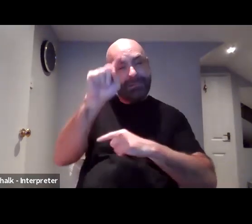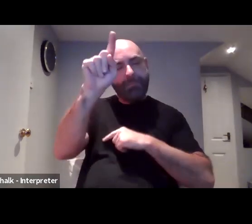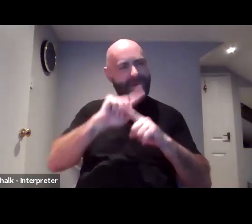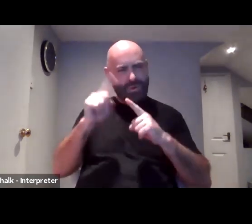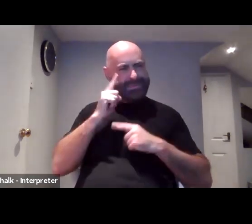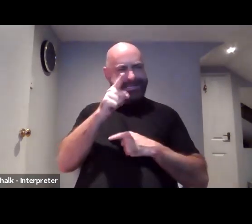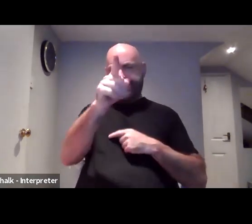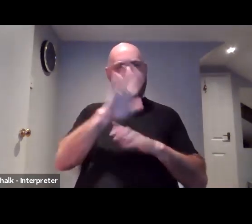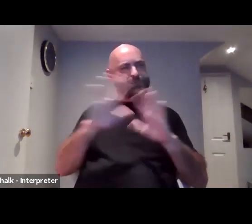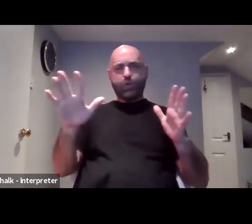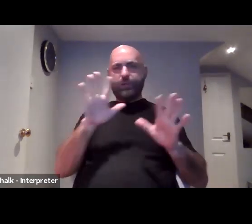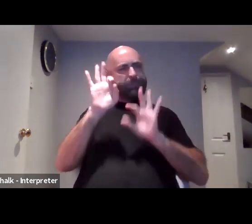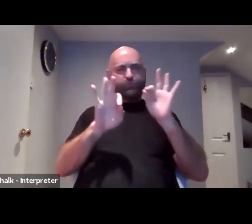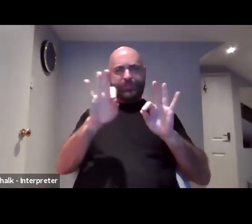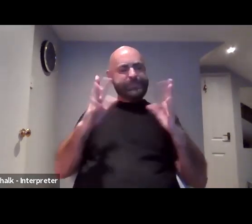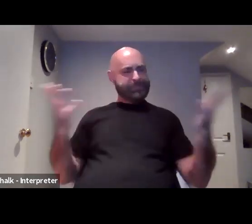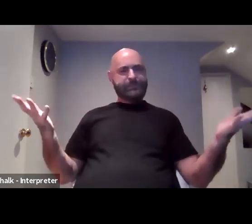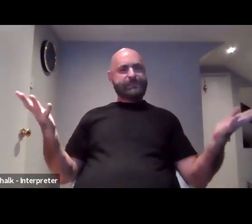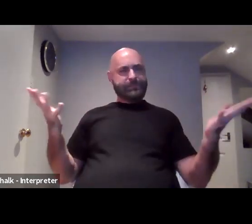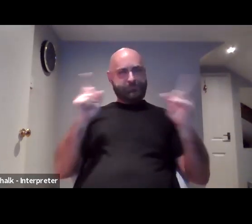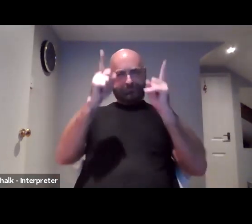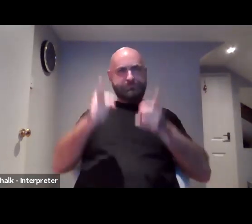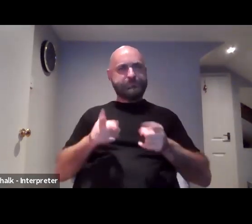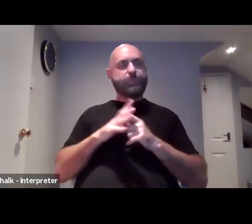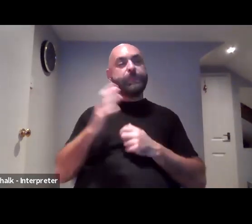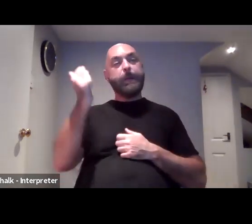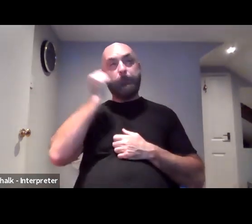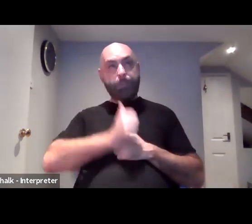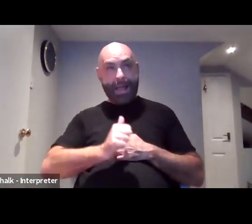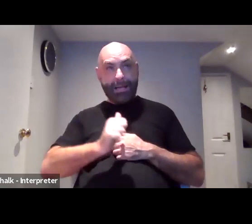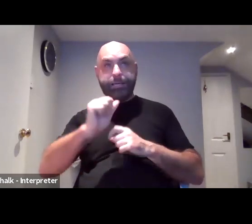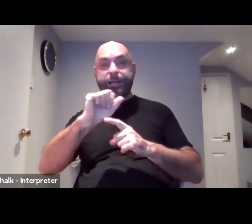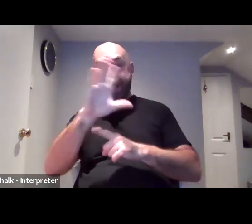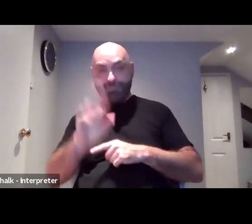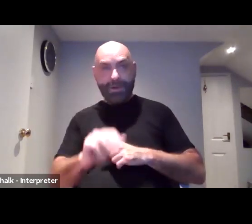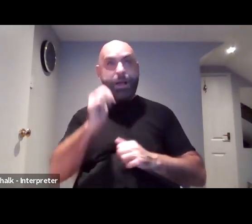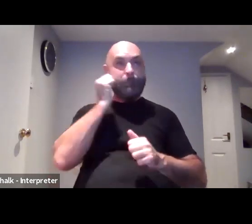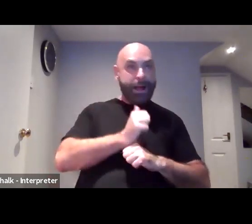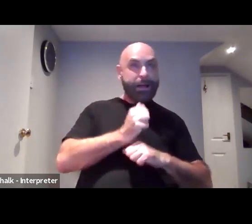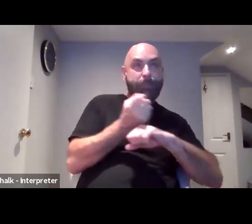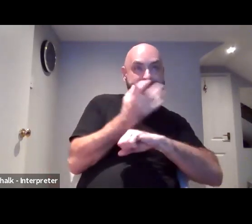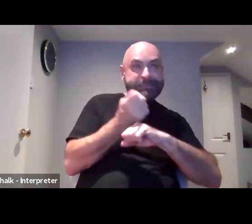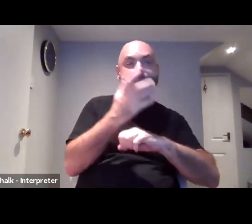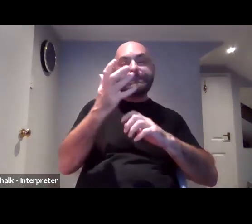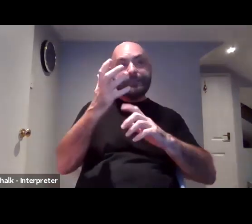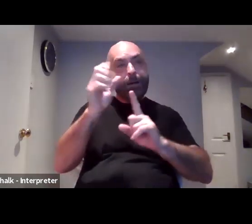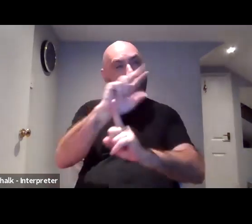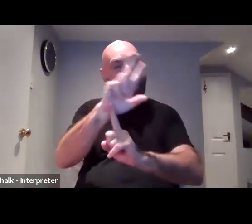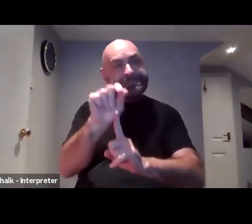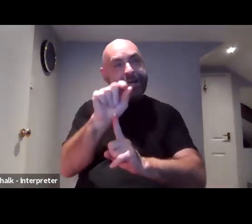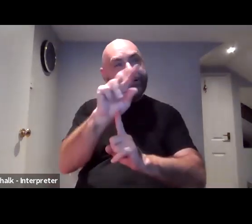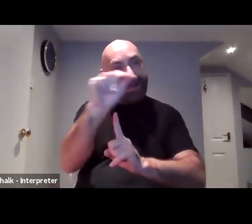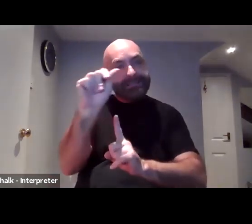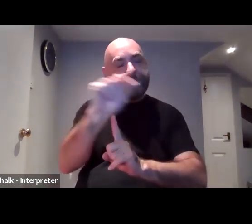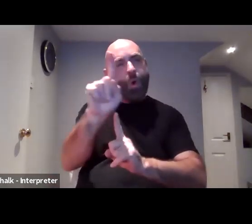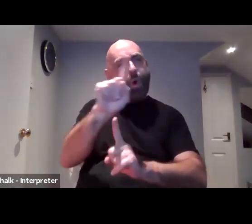see it's not a mystery why Black African, Black Caribbean, Bangladeshi, and Pakistani groups have